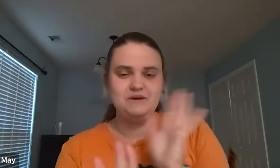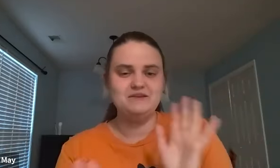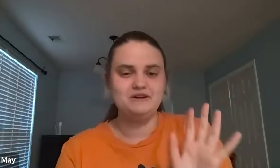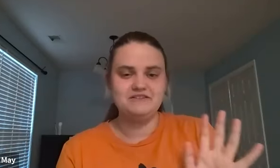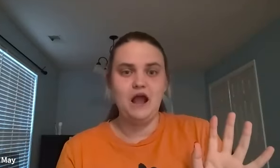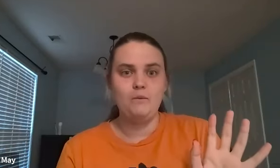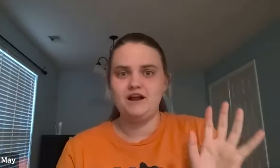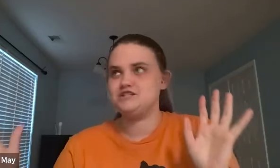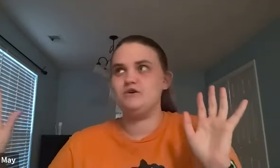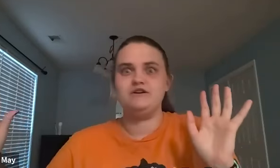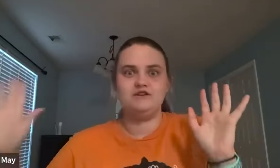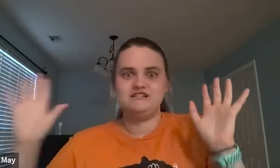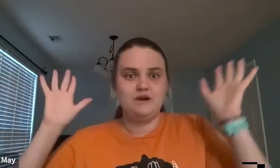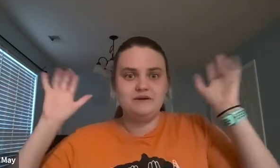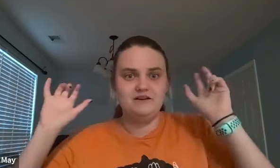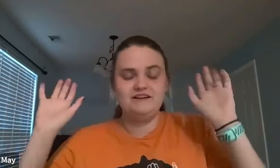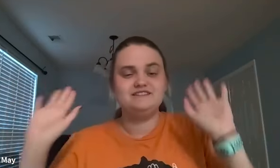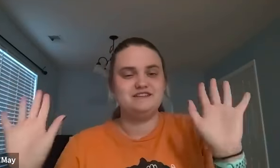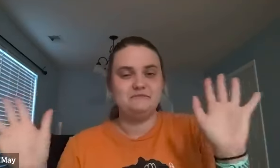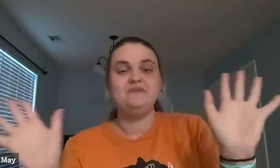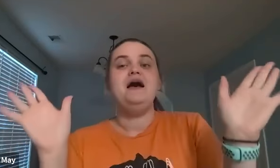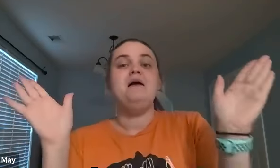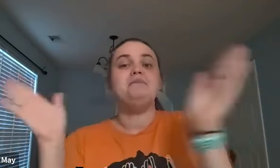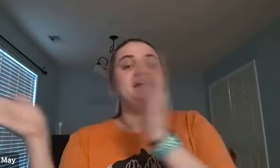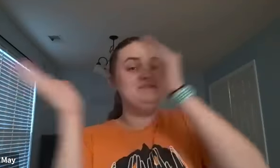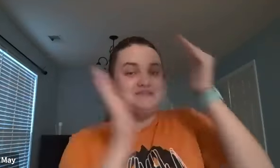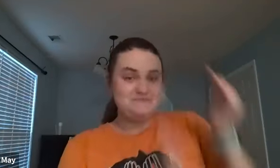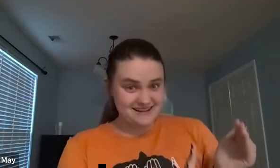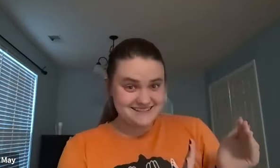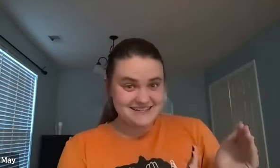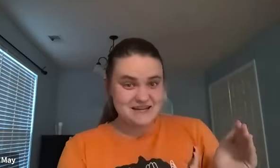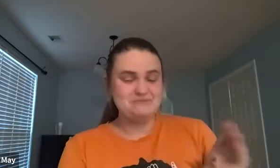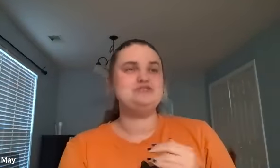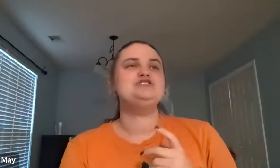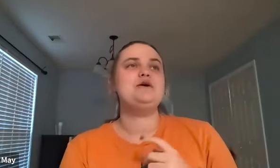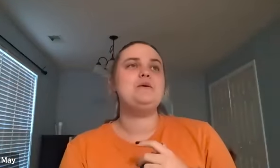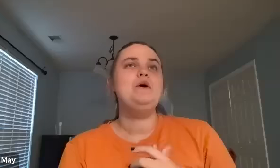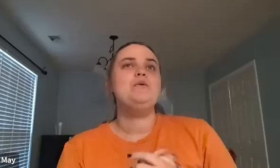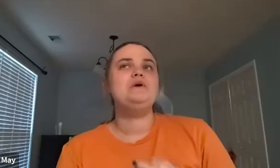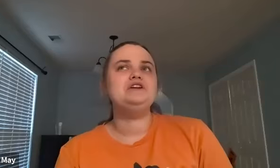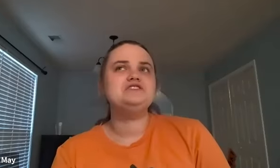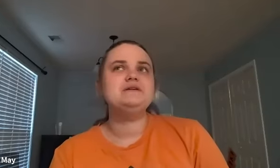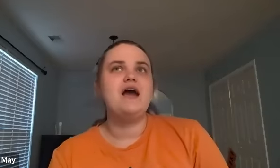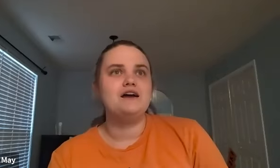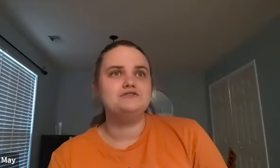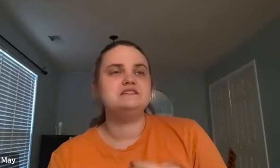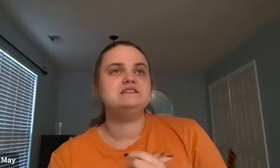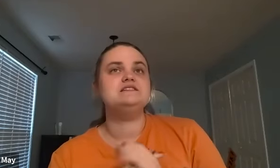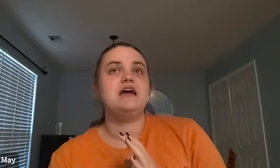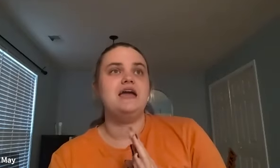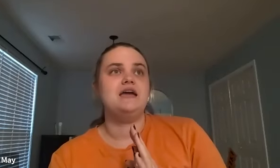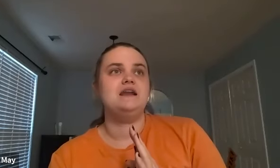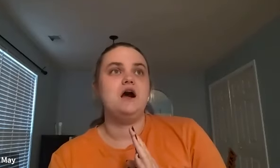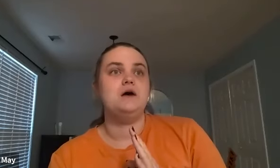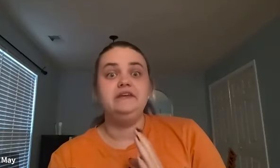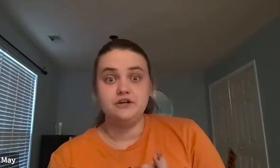anyone to think, oh my gosh, I'm going crazy. What am I hearing? So, but anyways, back to the numbers. So when you're doing addresses and